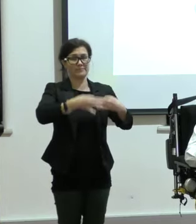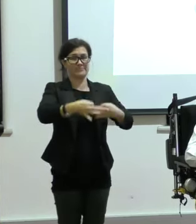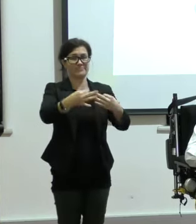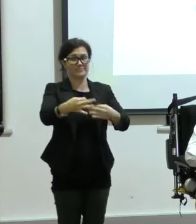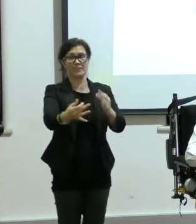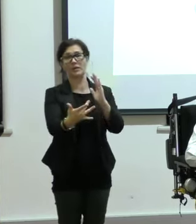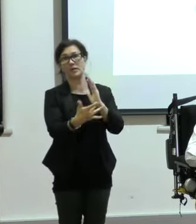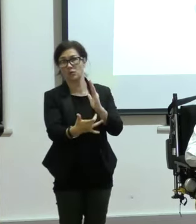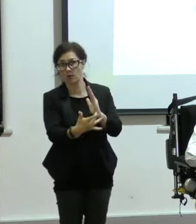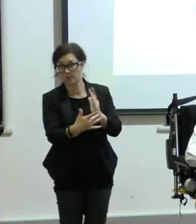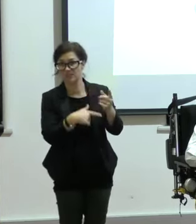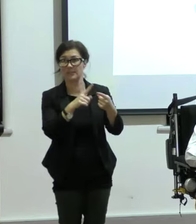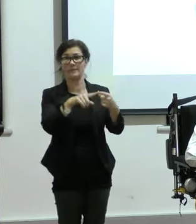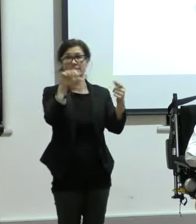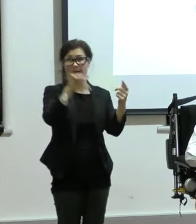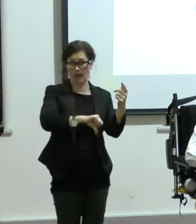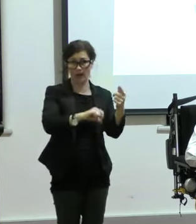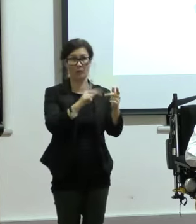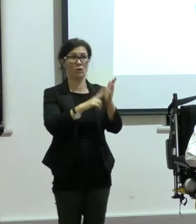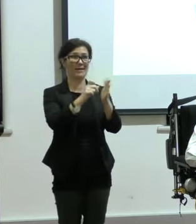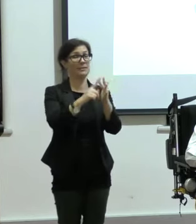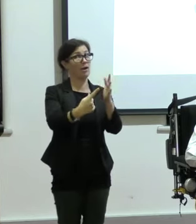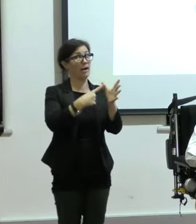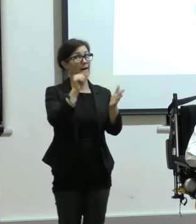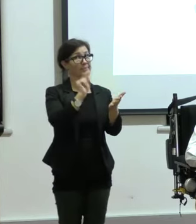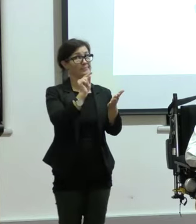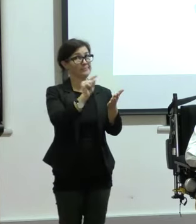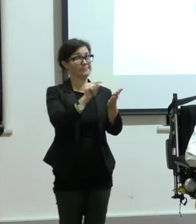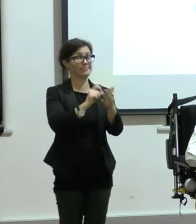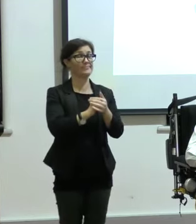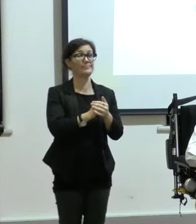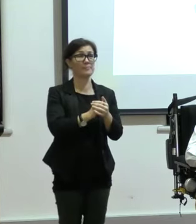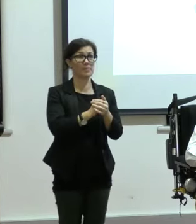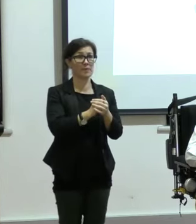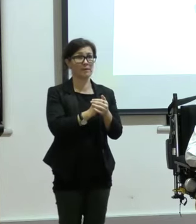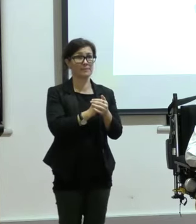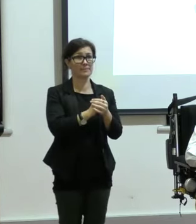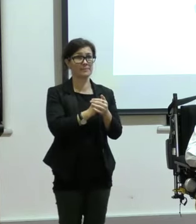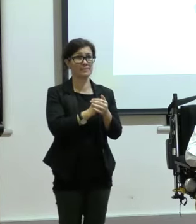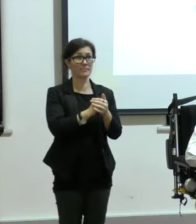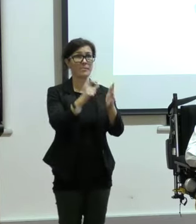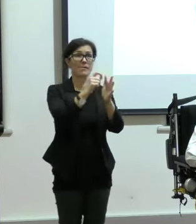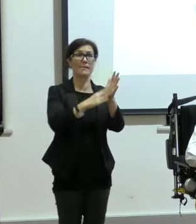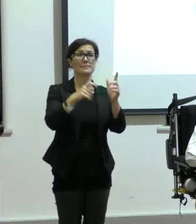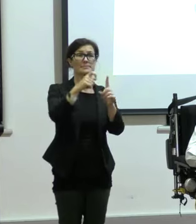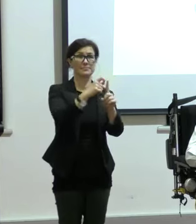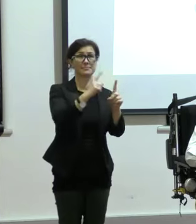technical problems with the NDIA, but when I speak with the NDIA, then they say it's the problems with the PMPs not coming